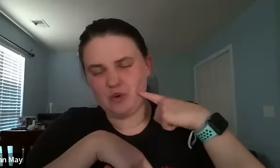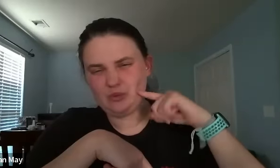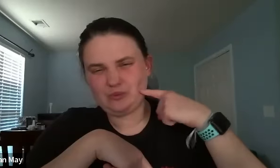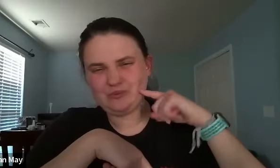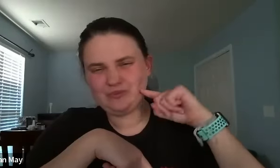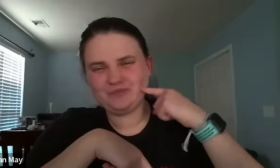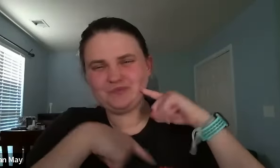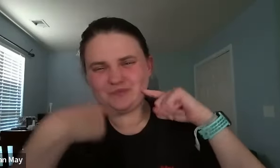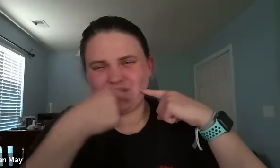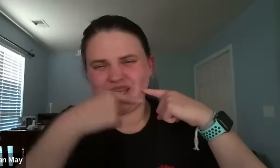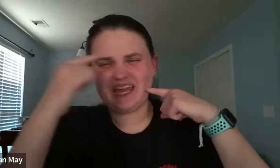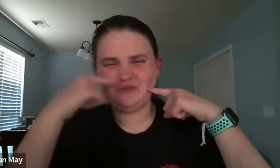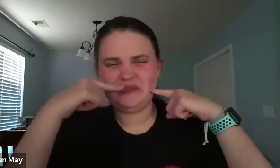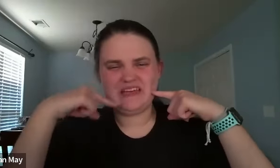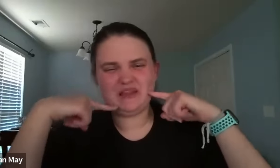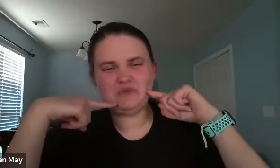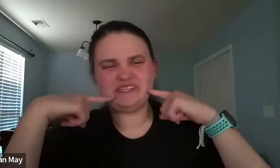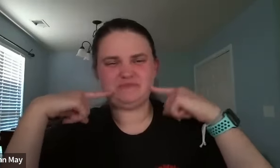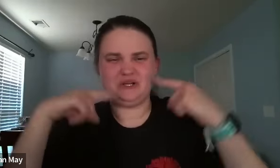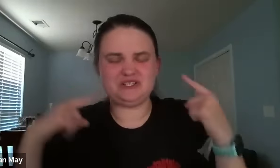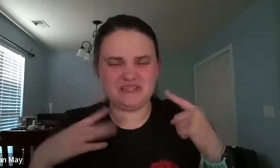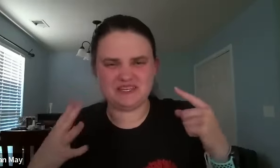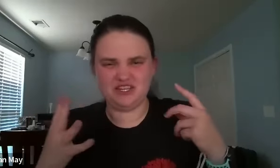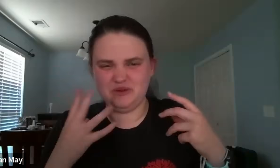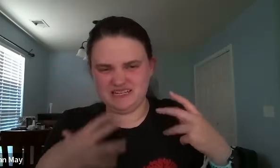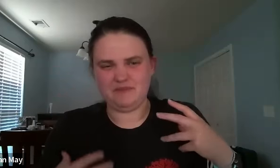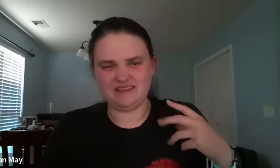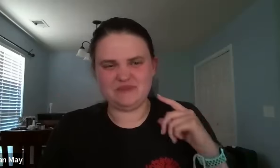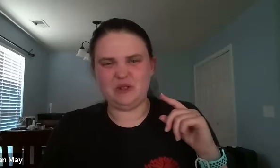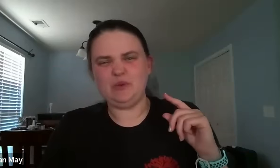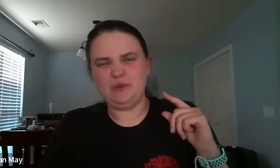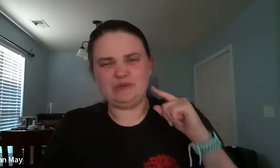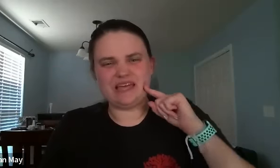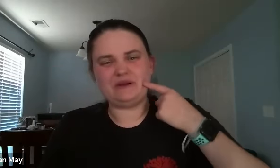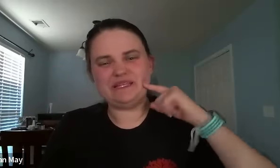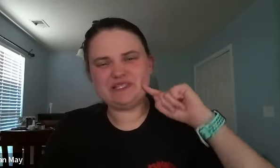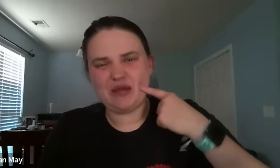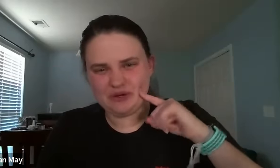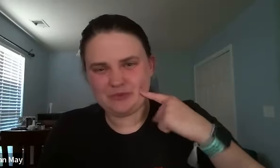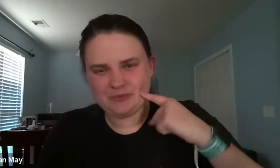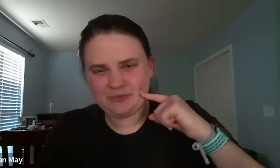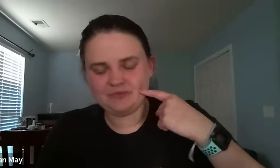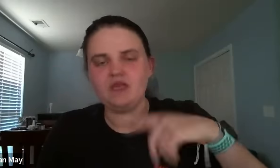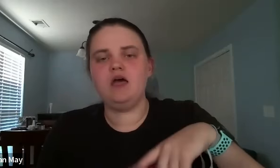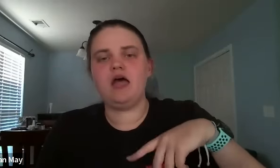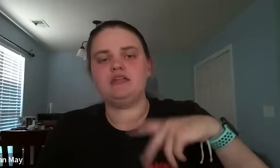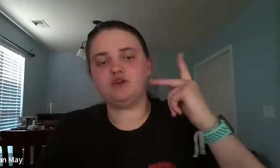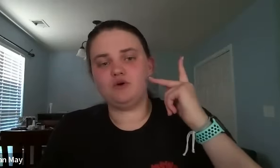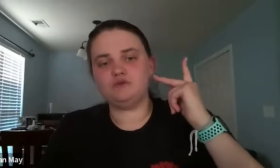sour. And it kind of, you make that like almost like purse your lips, like, you know, when you take a bite of something, you're like, ooh, sour, it's sour. And so some